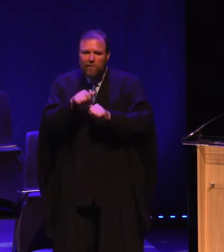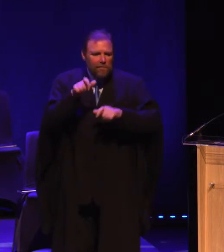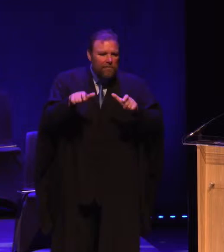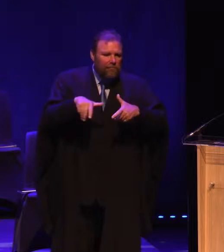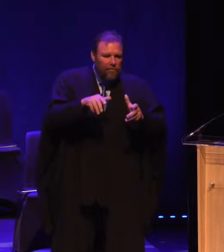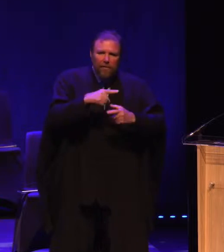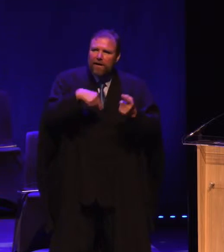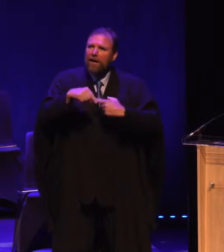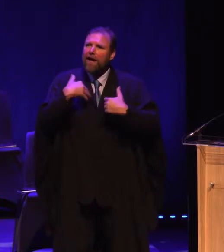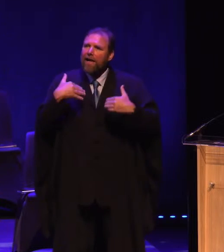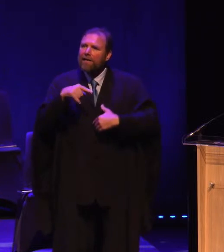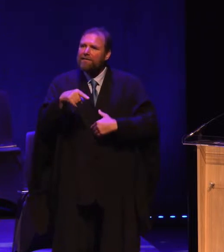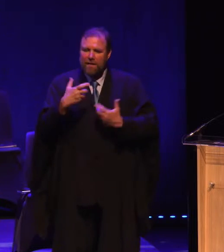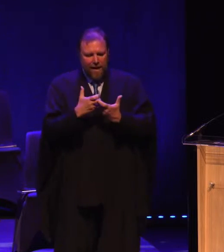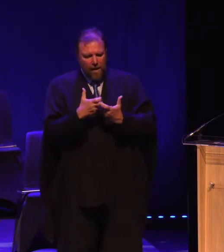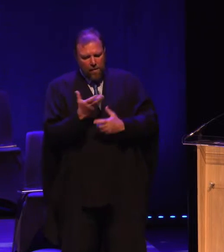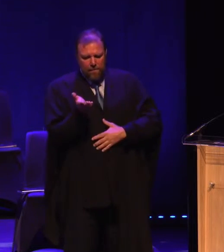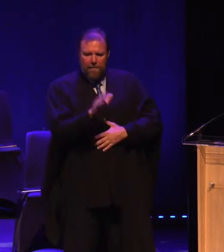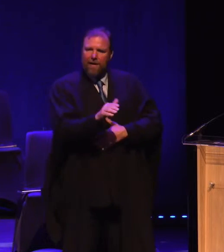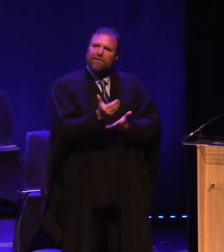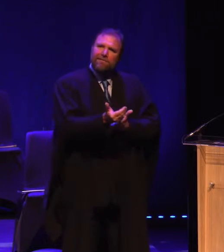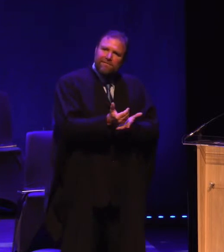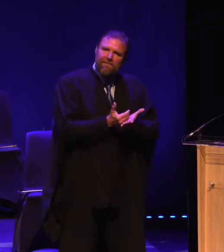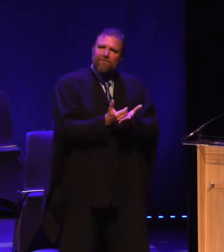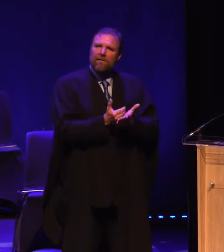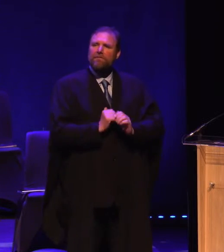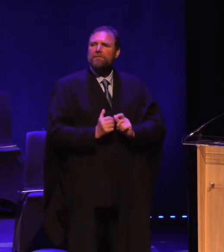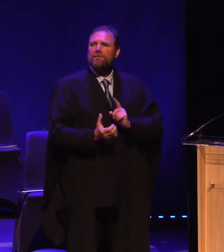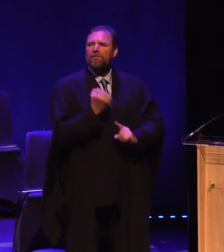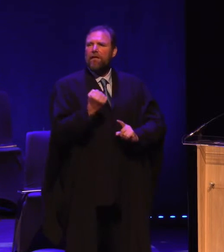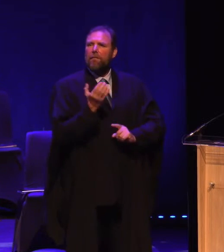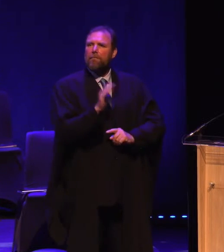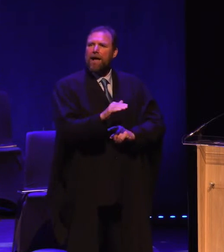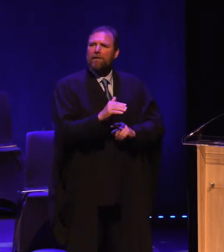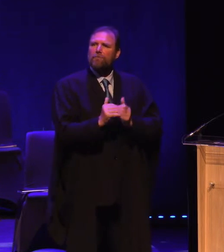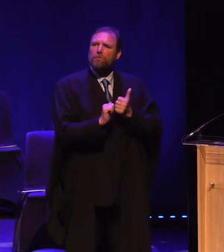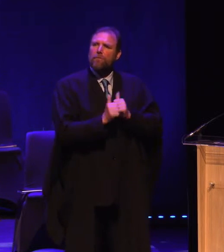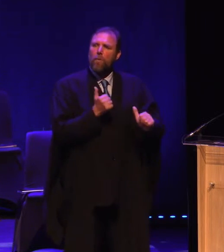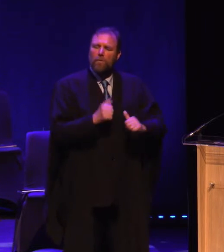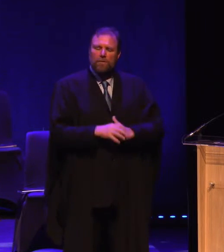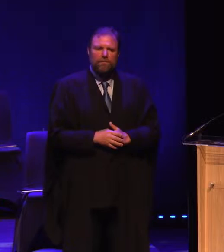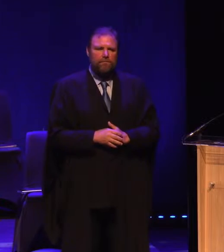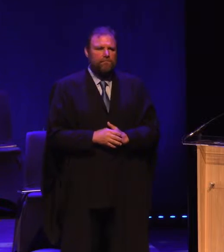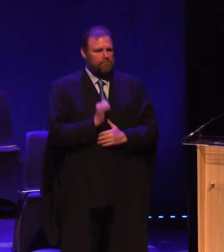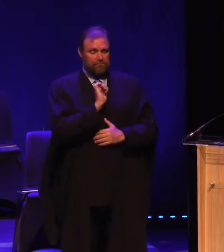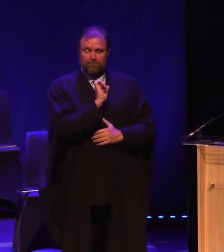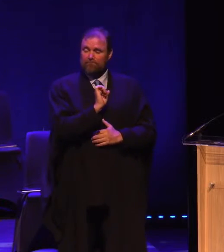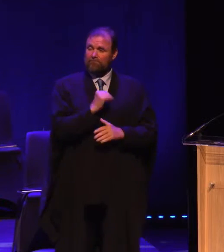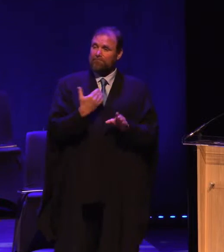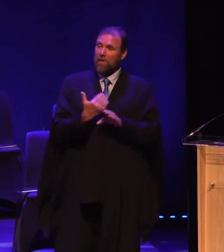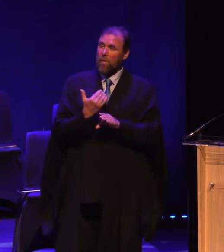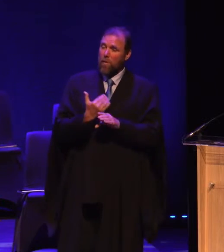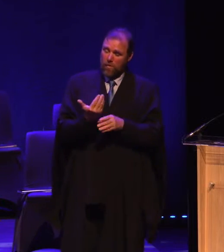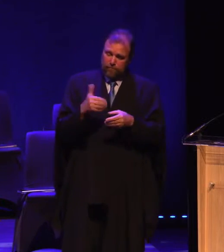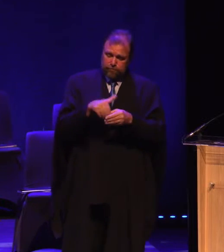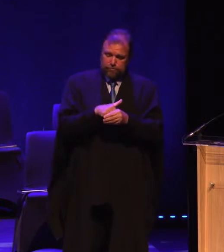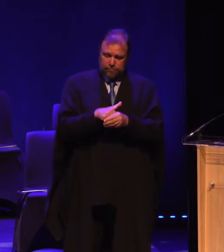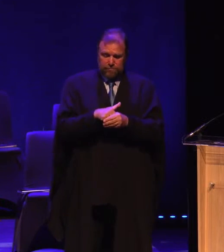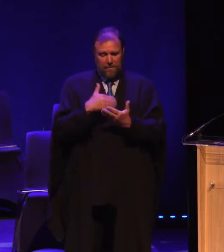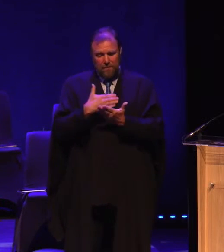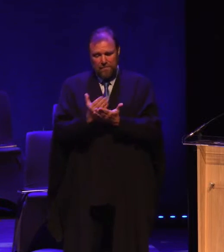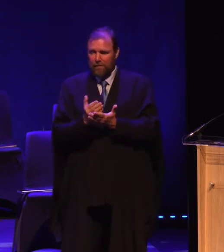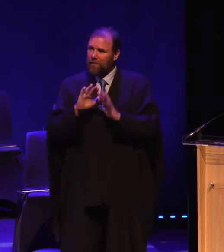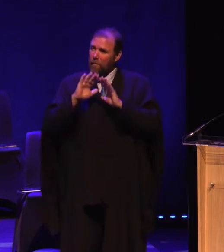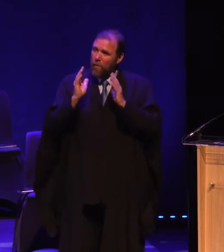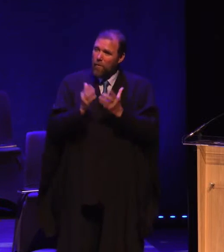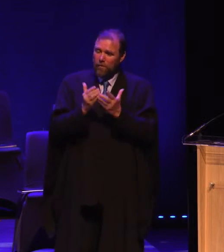return to play safely and successfully. Molly's work is an example of the world-leading research being conducted in the School of Sport and Health